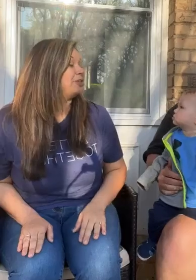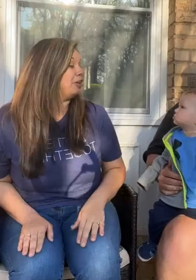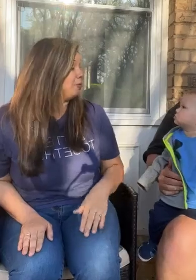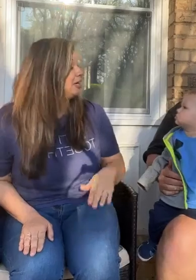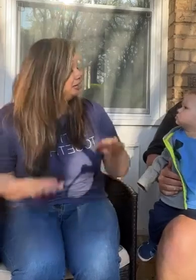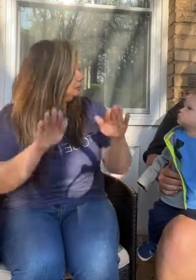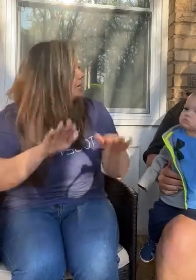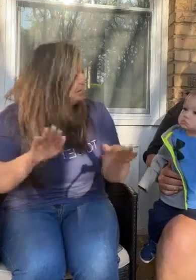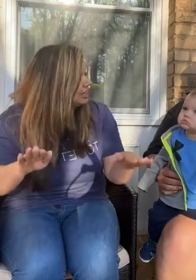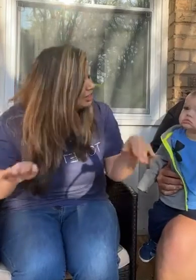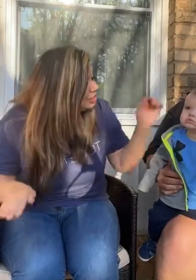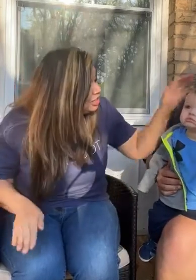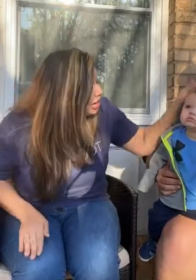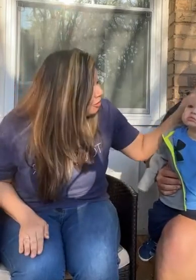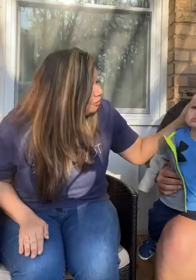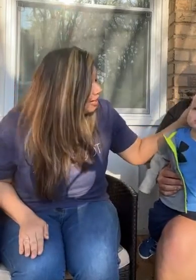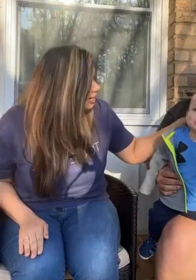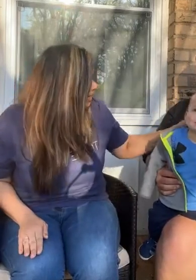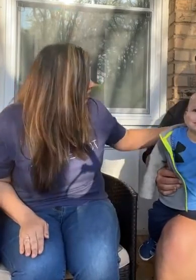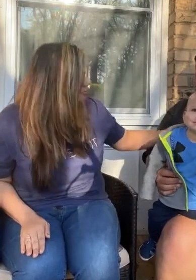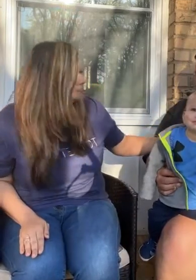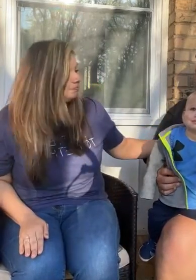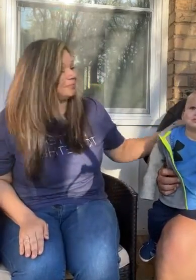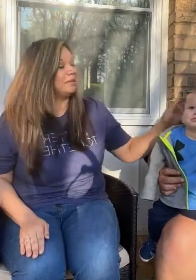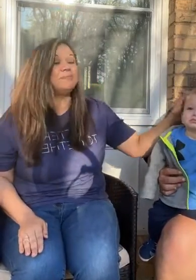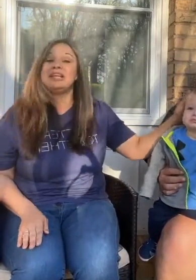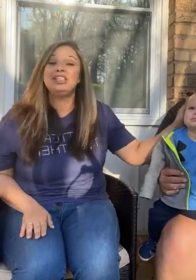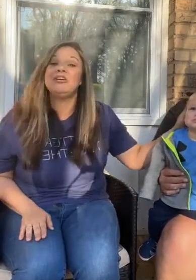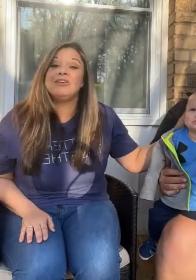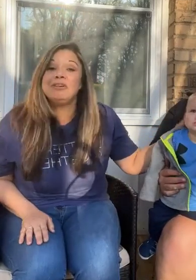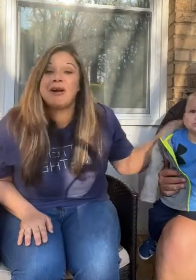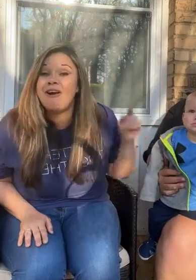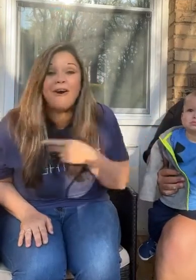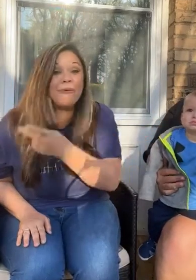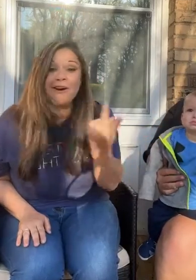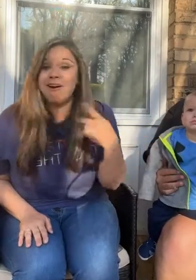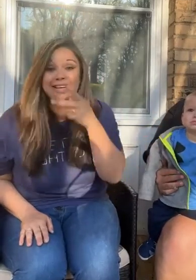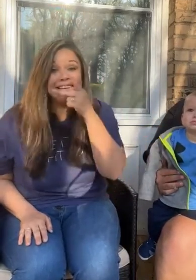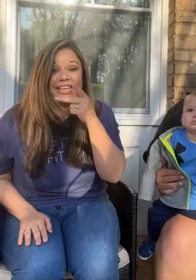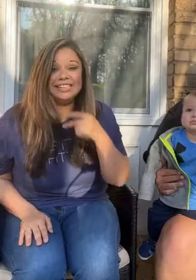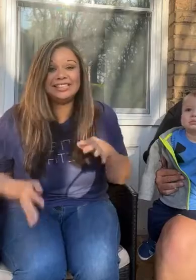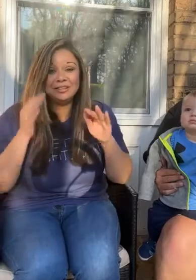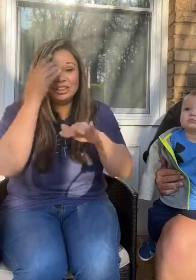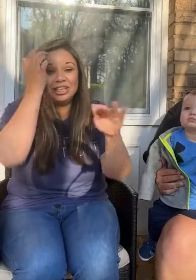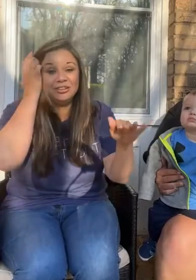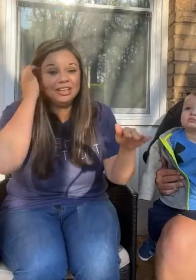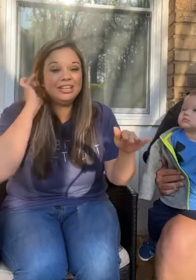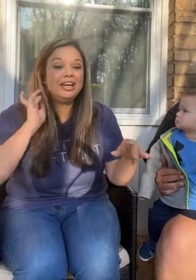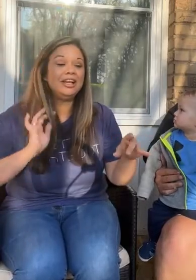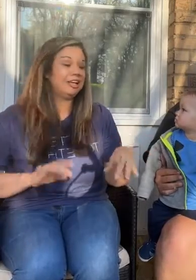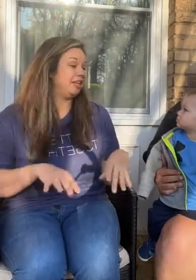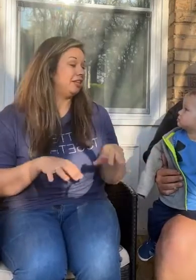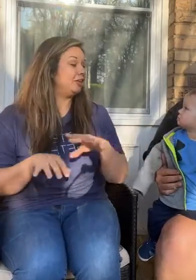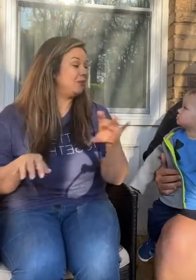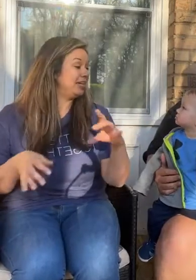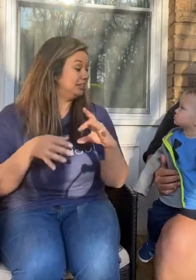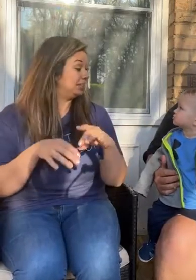little ones, so we're going to say children. Big children, we're all kids. So children, little ones, to